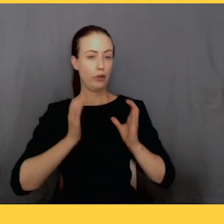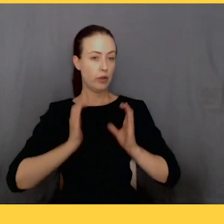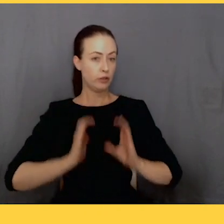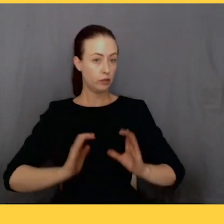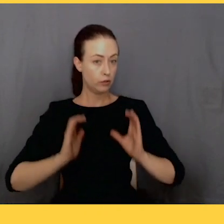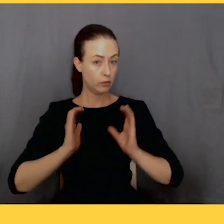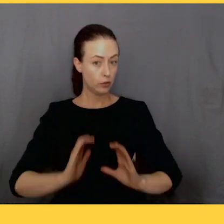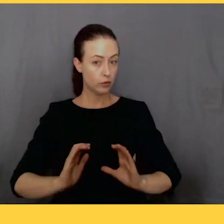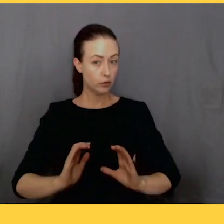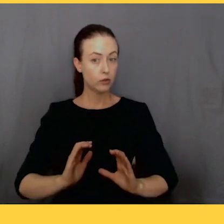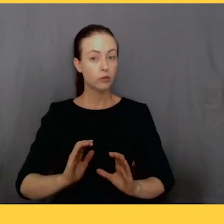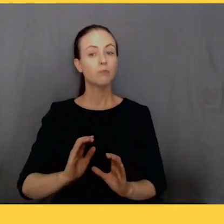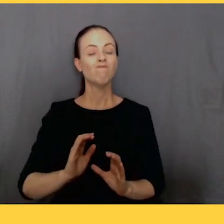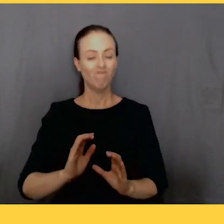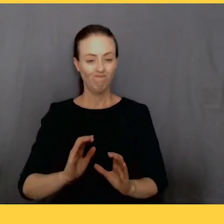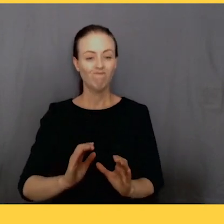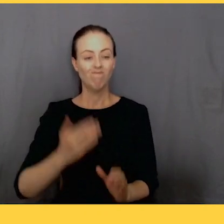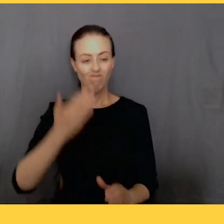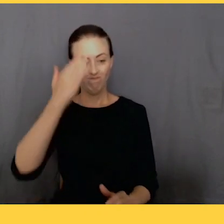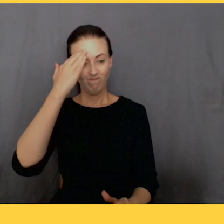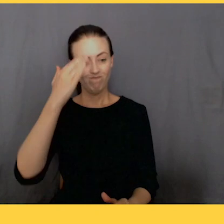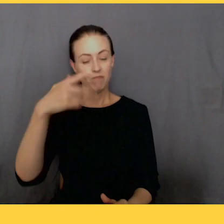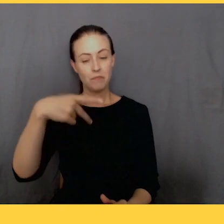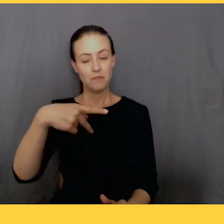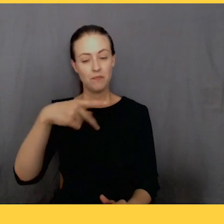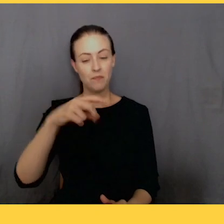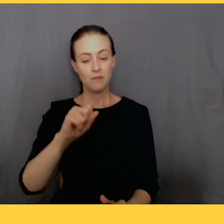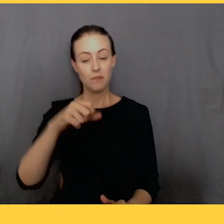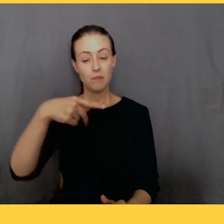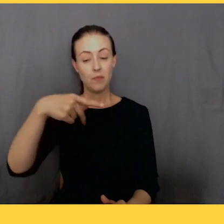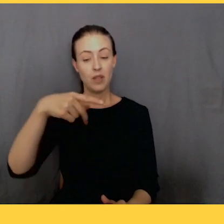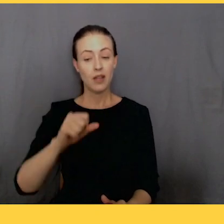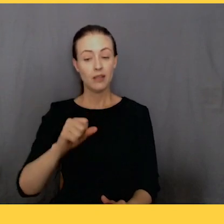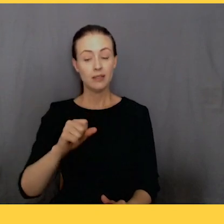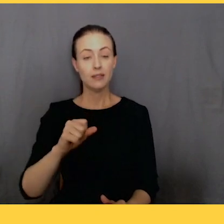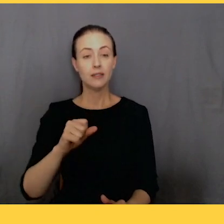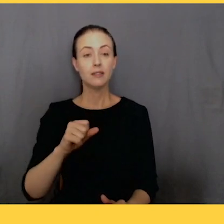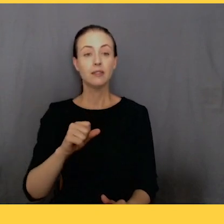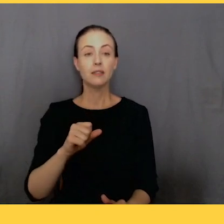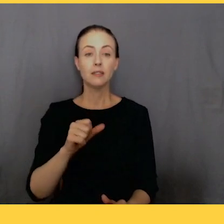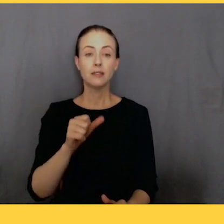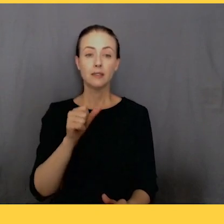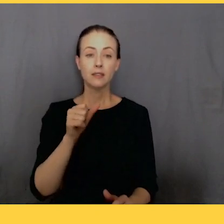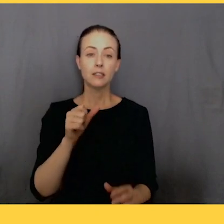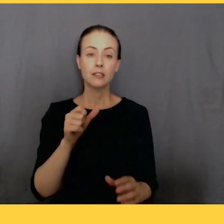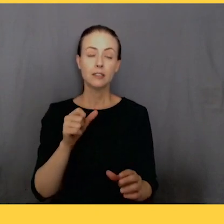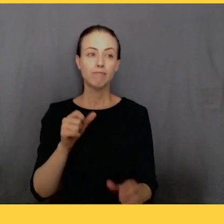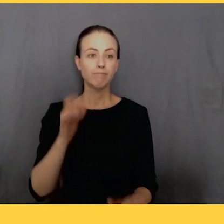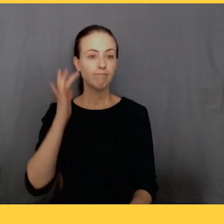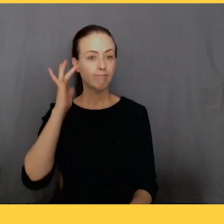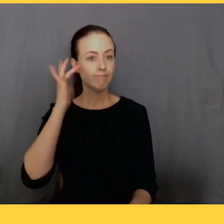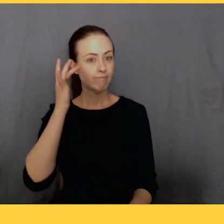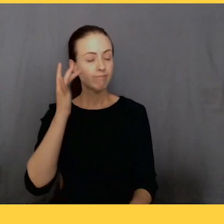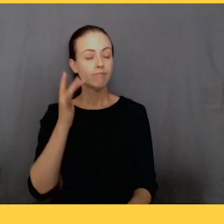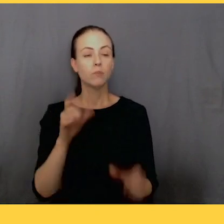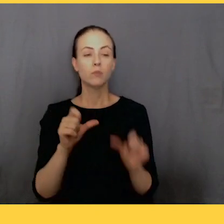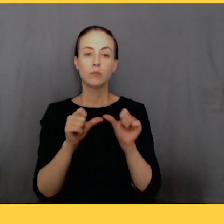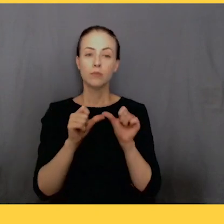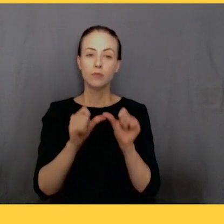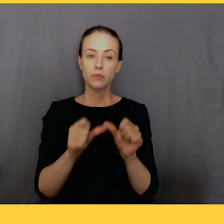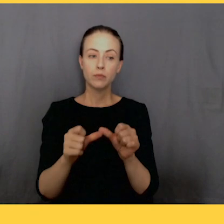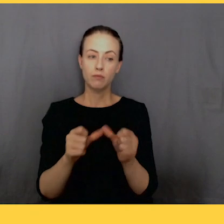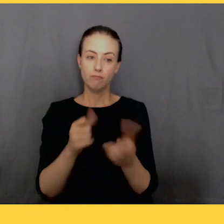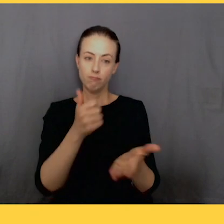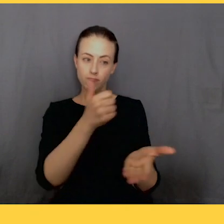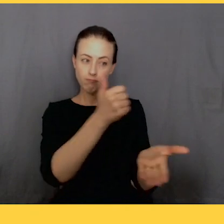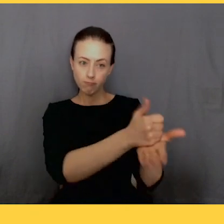difficulty of PSPS event can create, and we are committed to support and assist our customers in the community. We'll touch